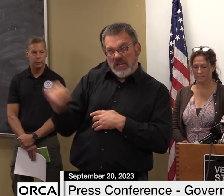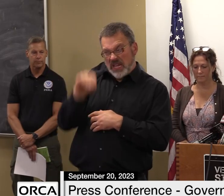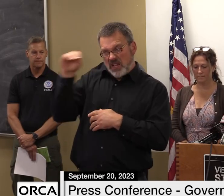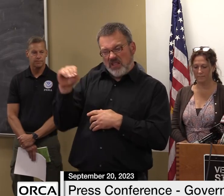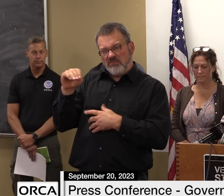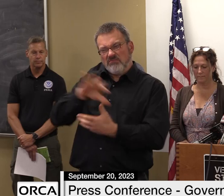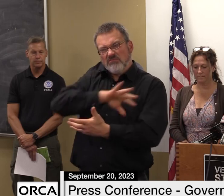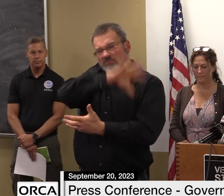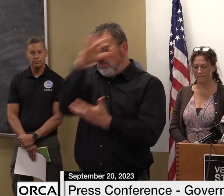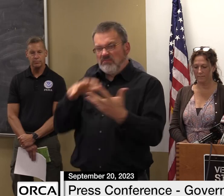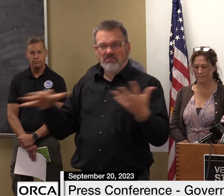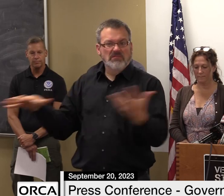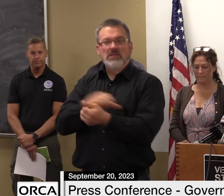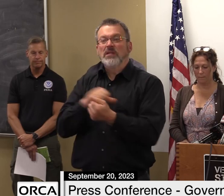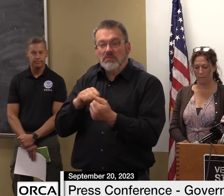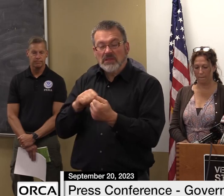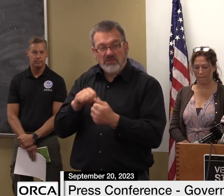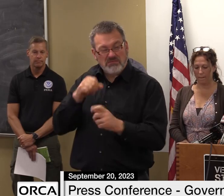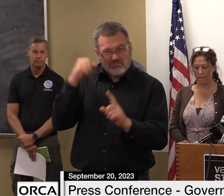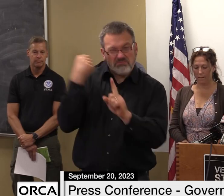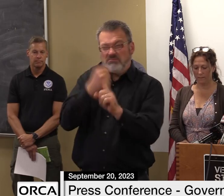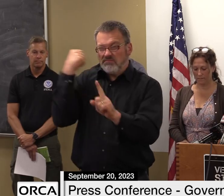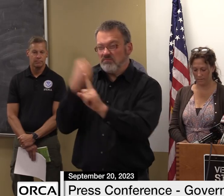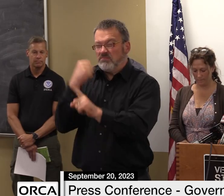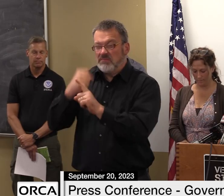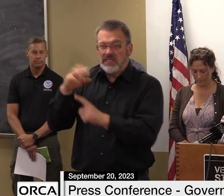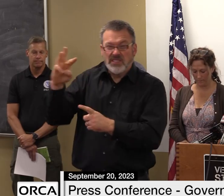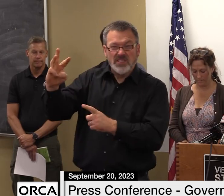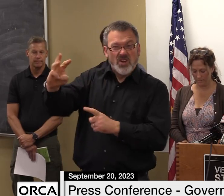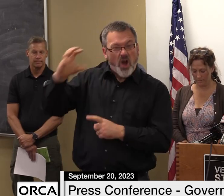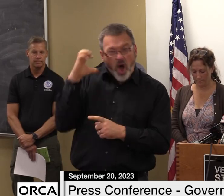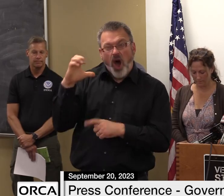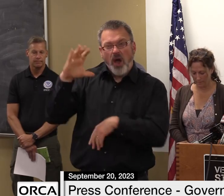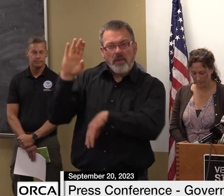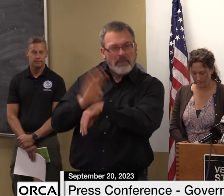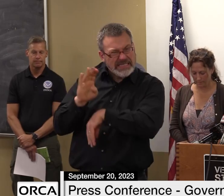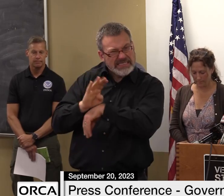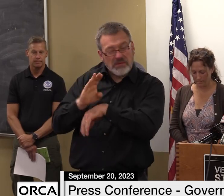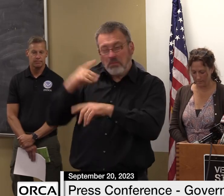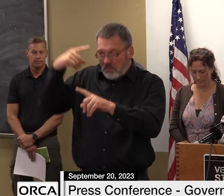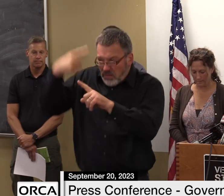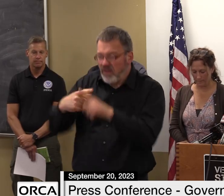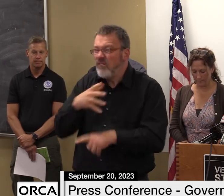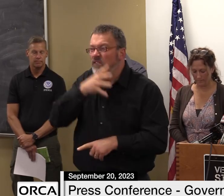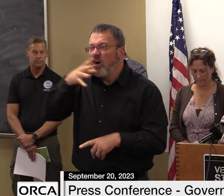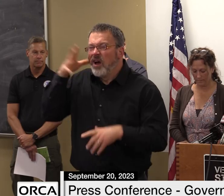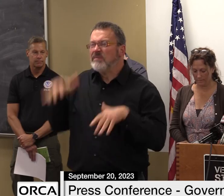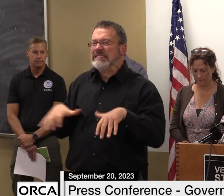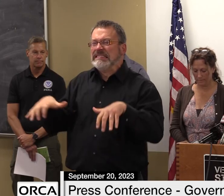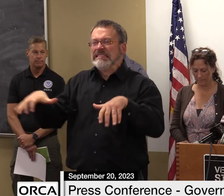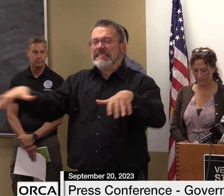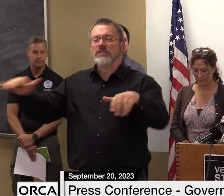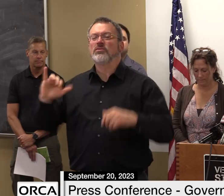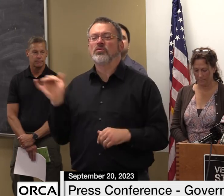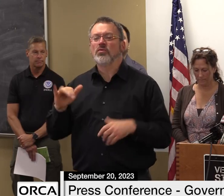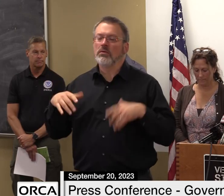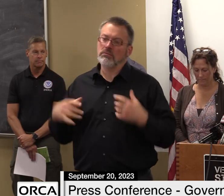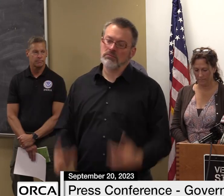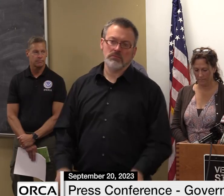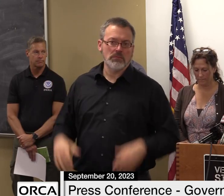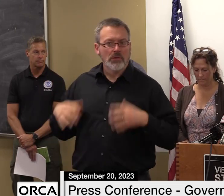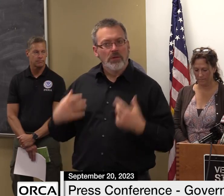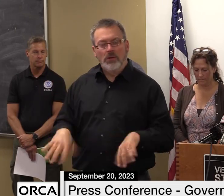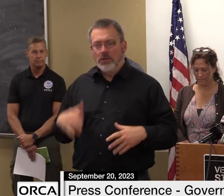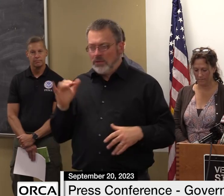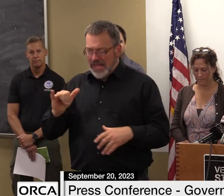600 businesses and landlords and farms have applied for the program. We have been continually assessing the need versus the state